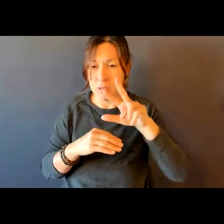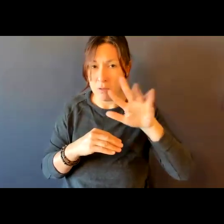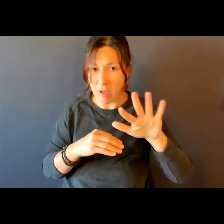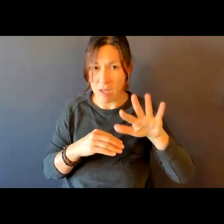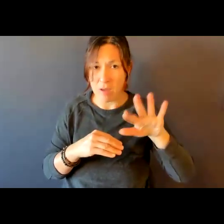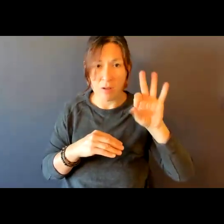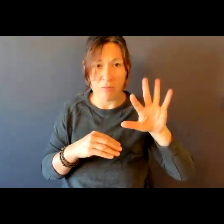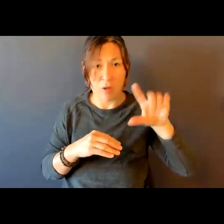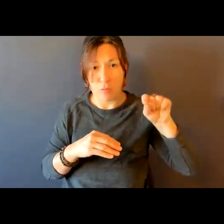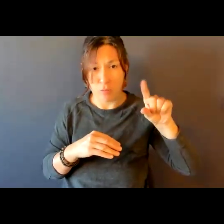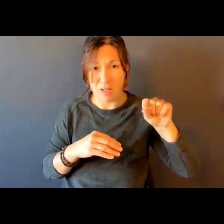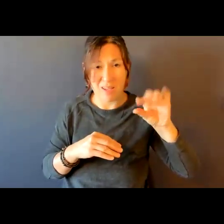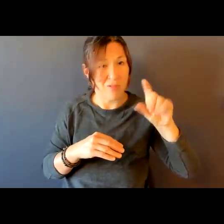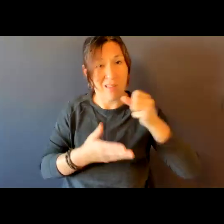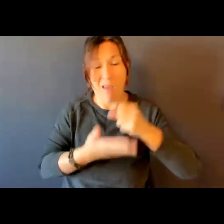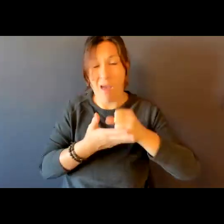617-635-9520 for any support.